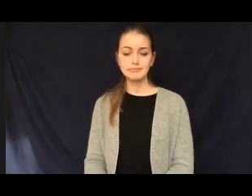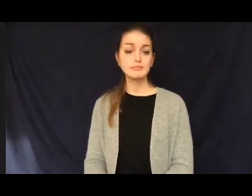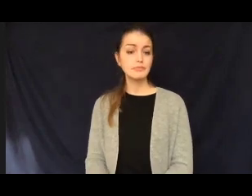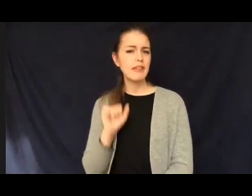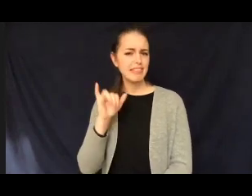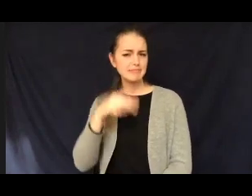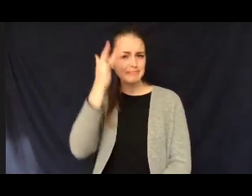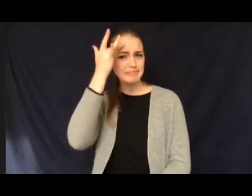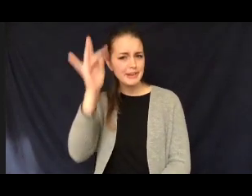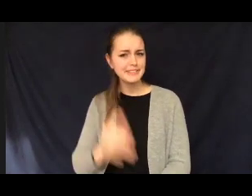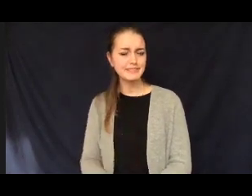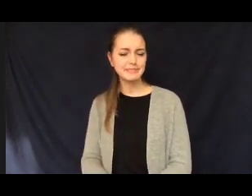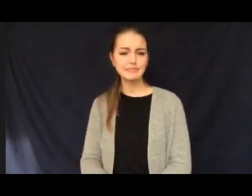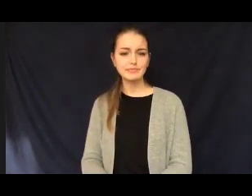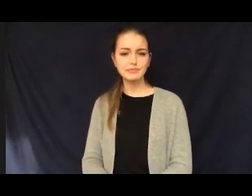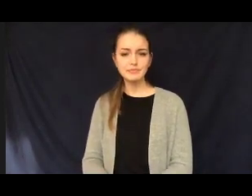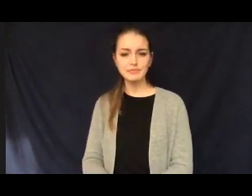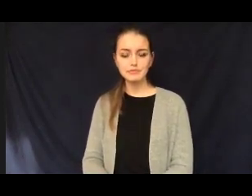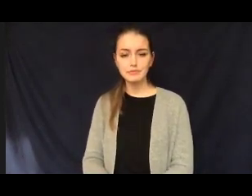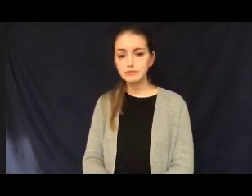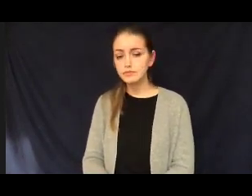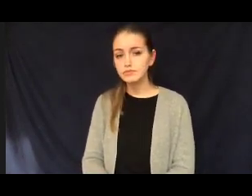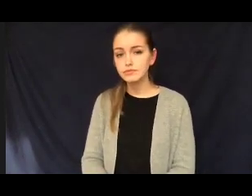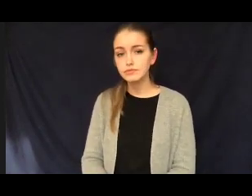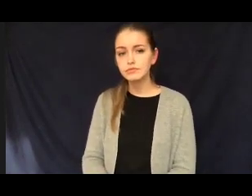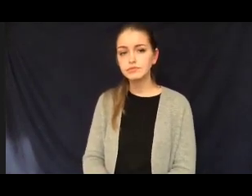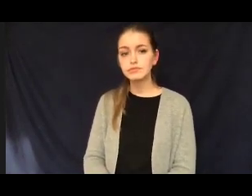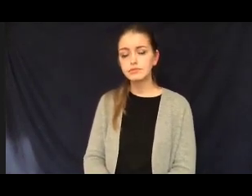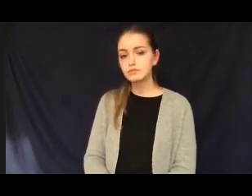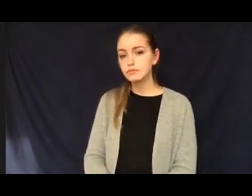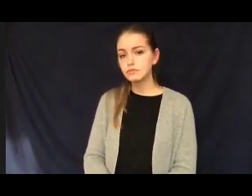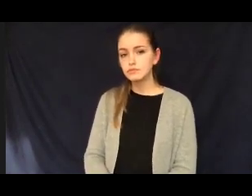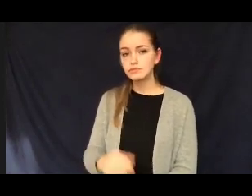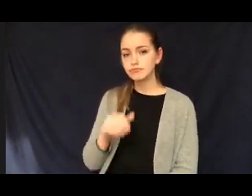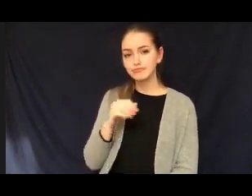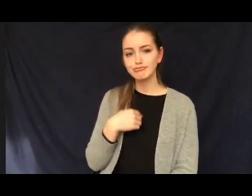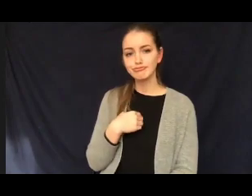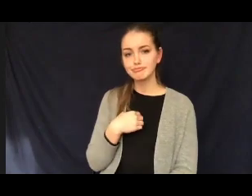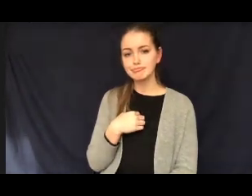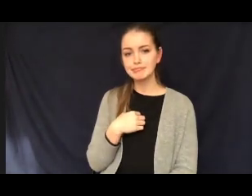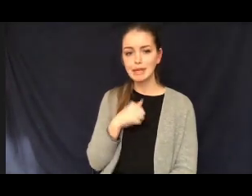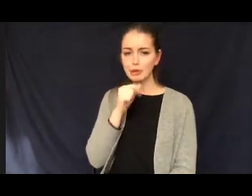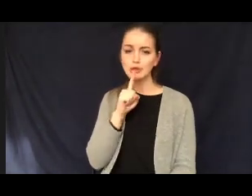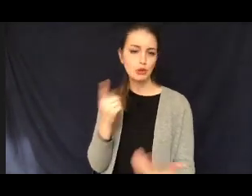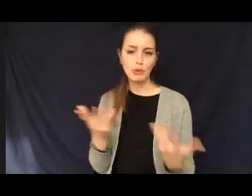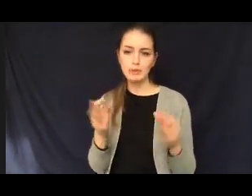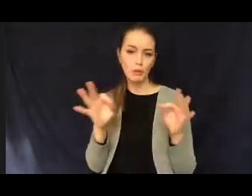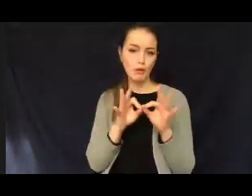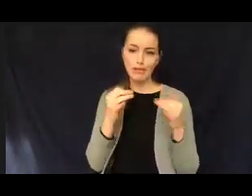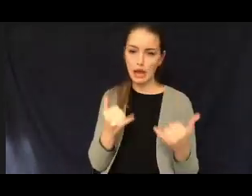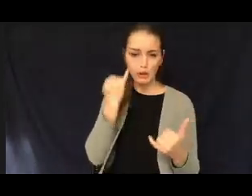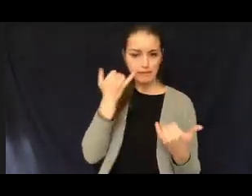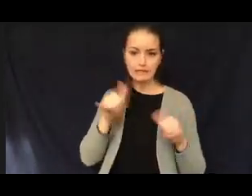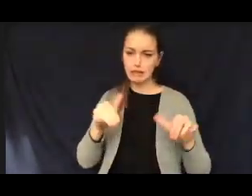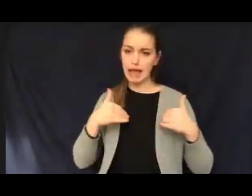clever. And Wow, if you what had a a pair great of shoe. shoes, if you had a pair of those shoes right now, I don't even know what they'd be worth. But I'm I know. telling you, they're way up.